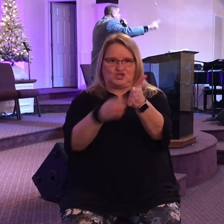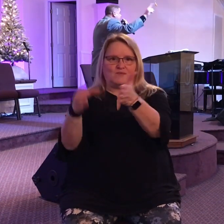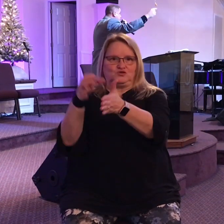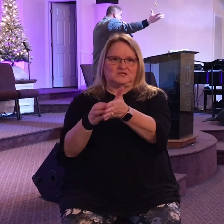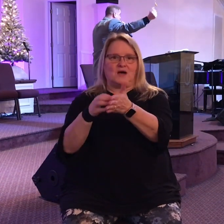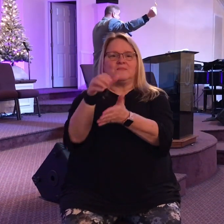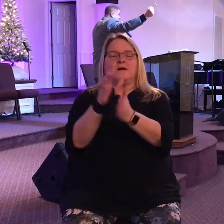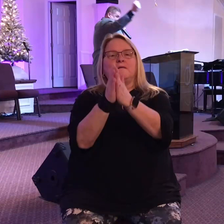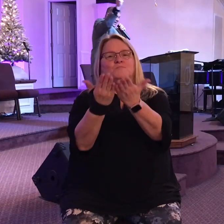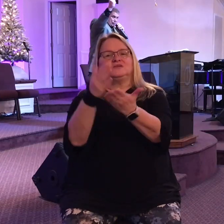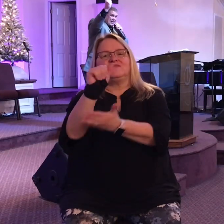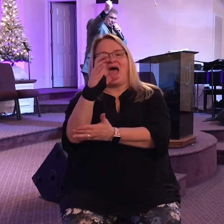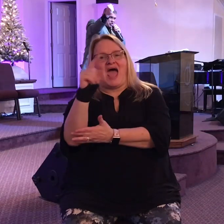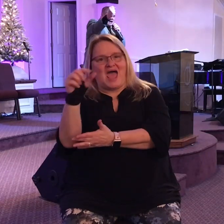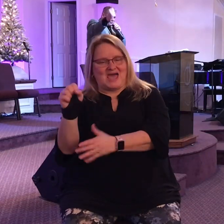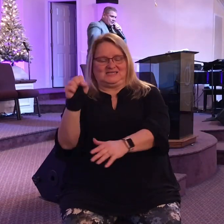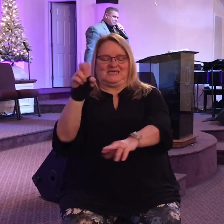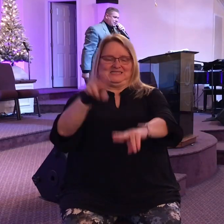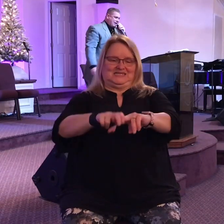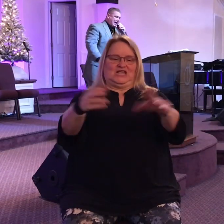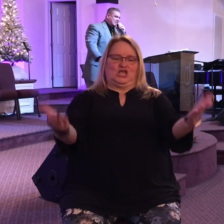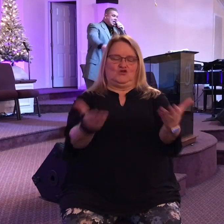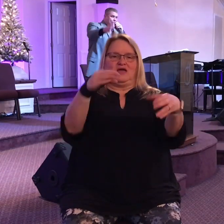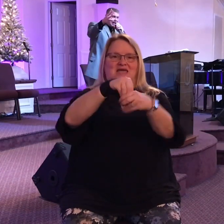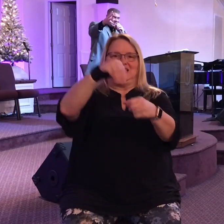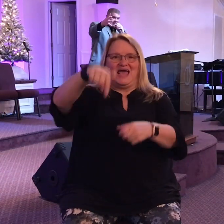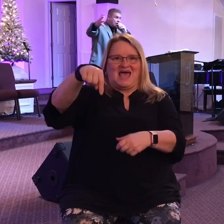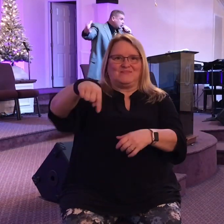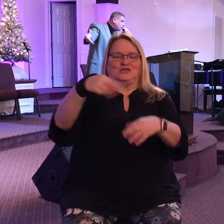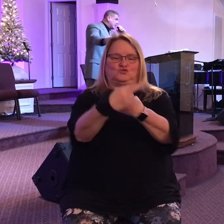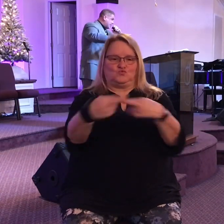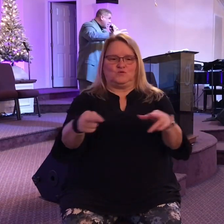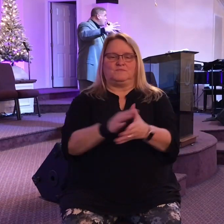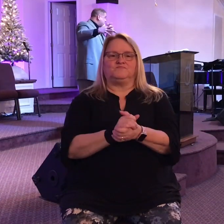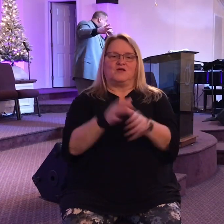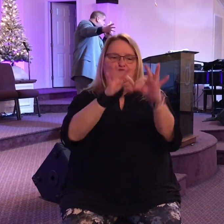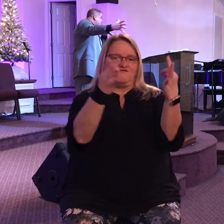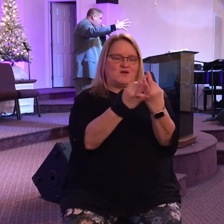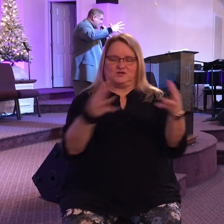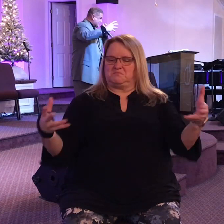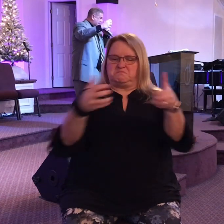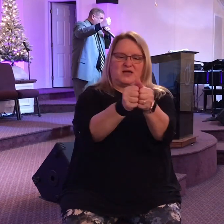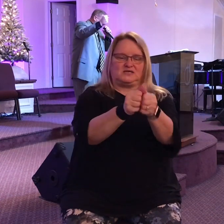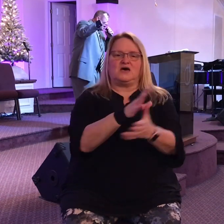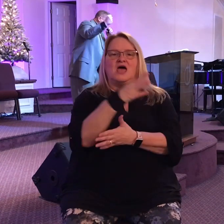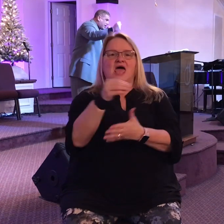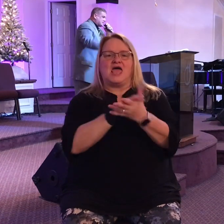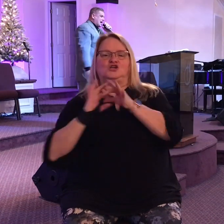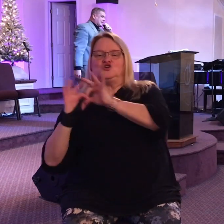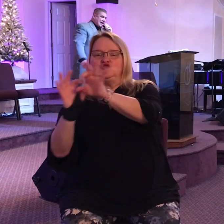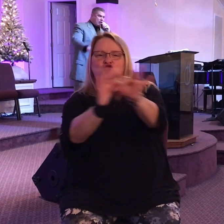room. Families coming back together. That's a chapter in the book of Acts. The blessing of unity when God's people get together